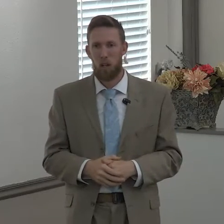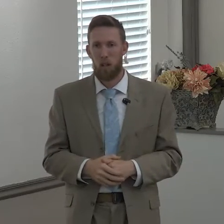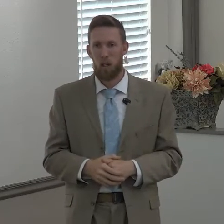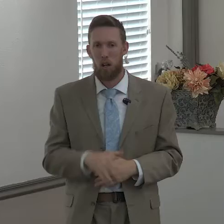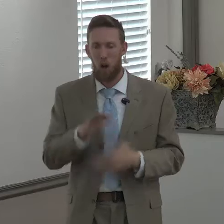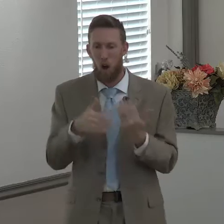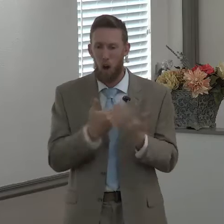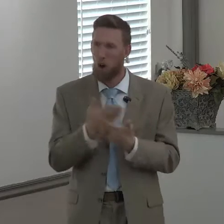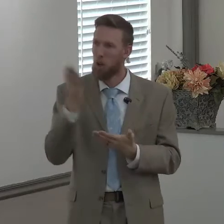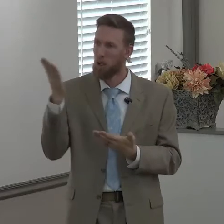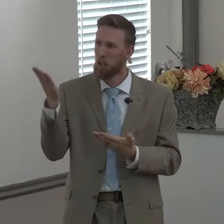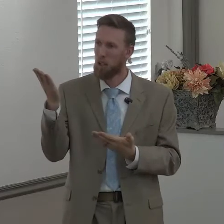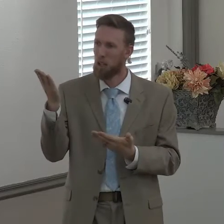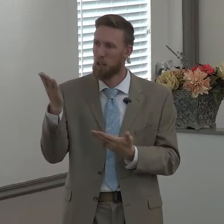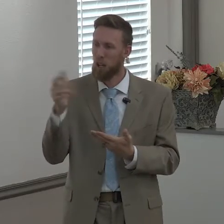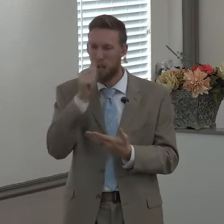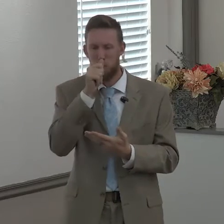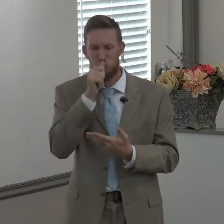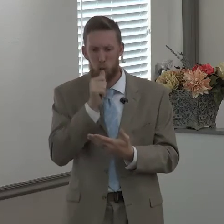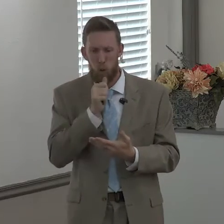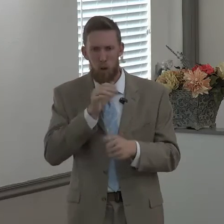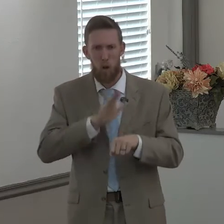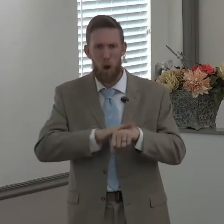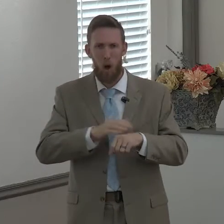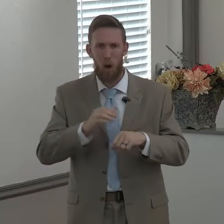Think of Christ's long suffering.